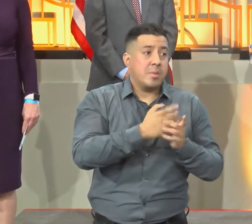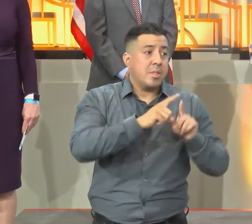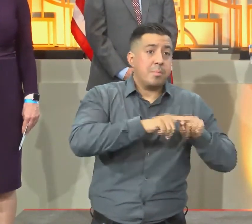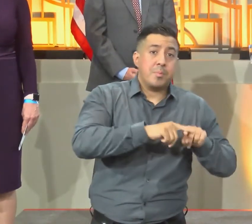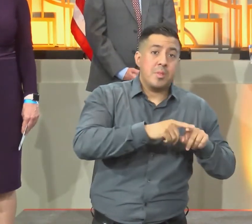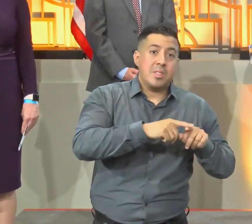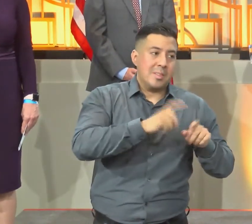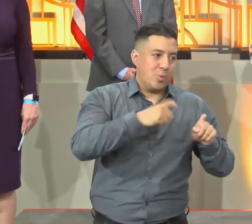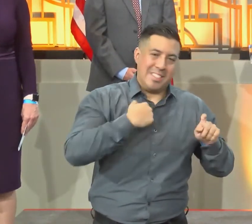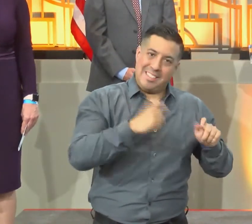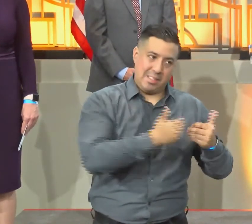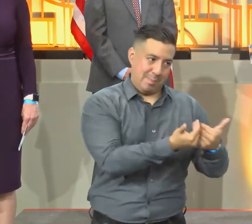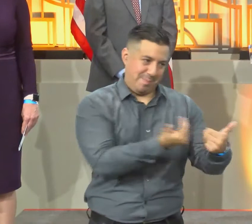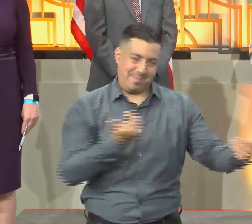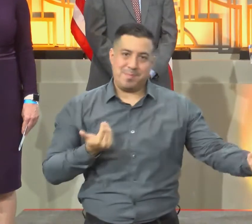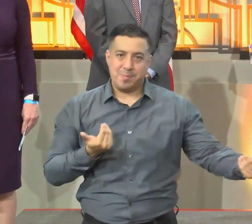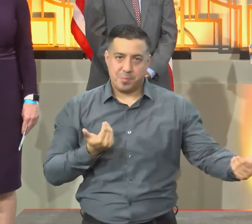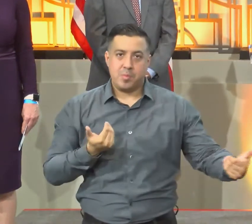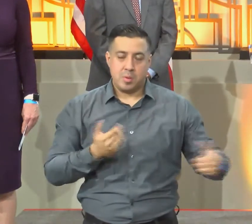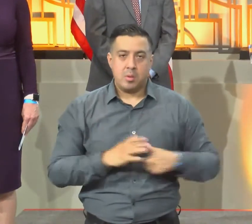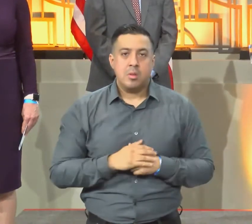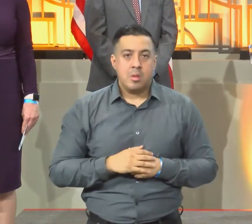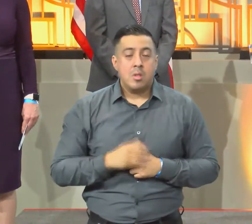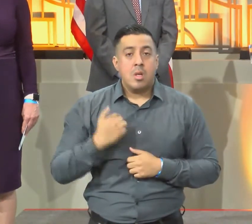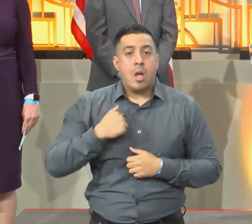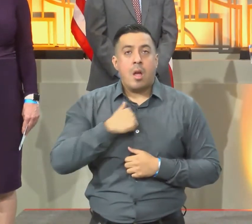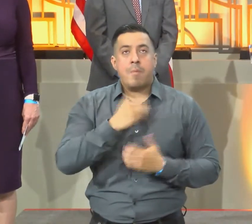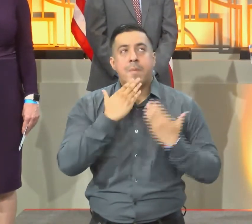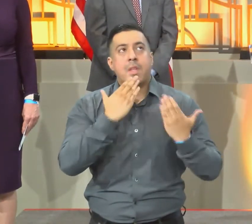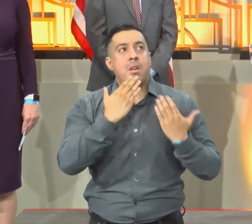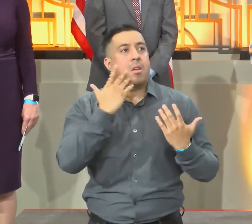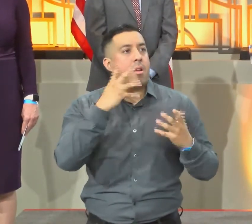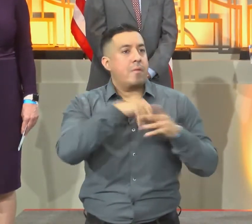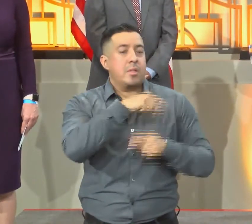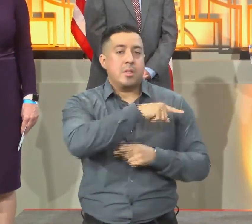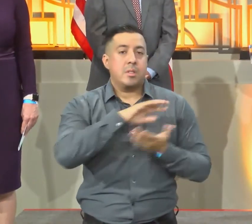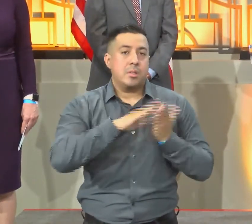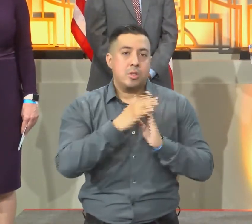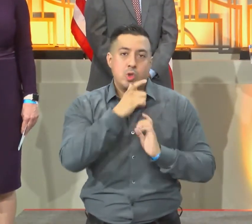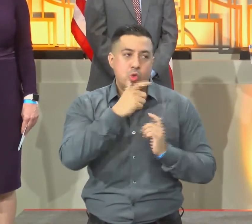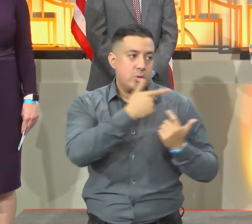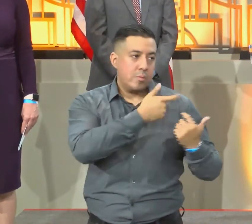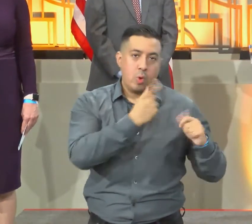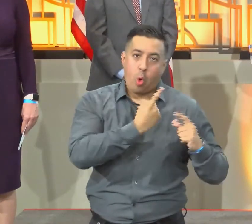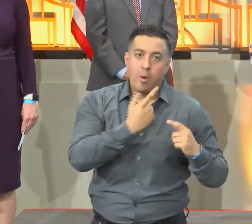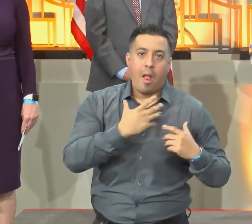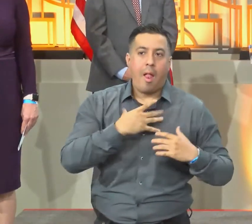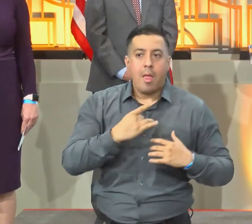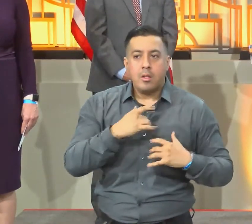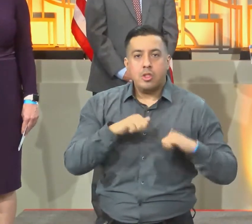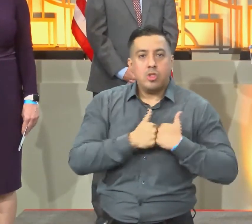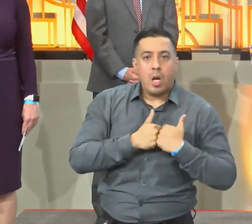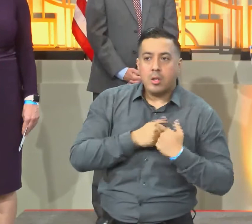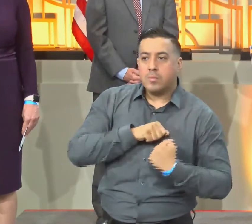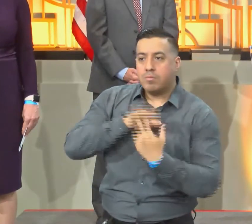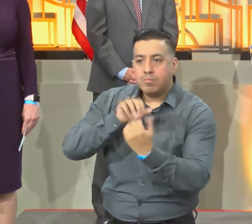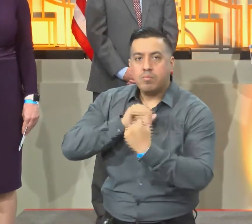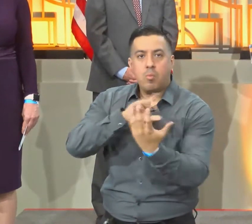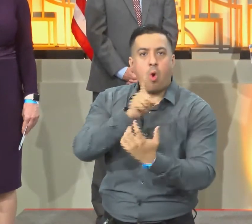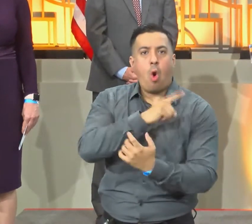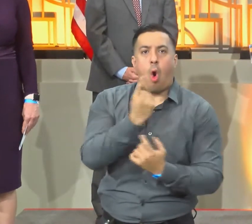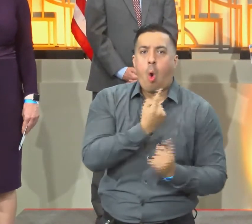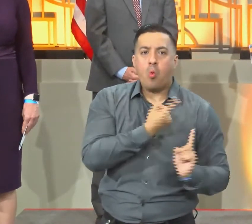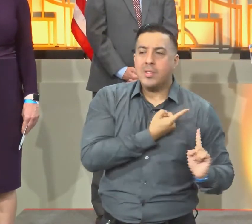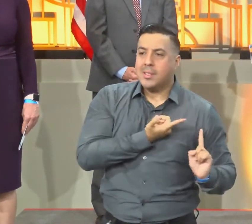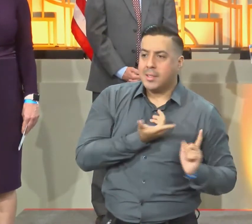of abuse. I'm grateful to be a part of a city that continues to rise to the challenge and continues to ask what more